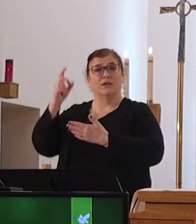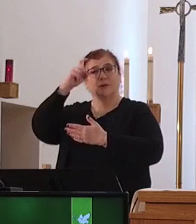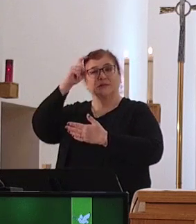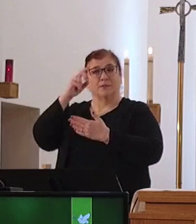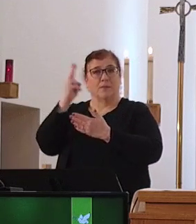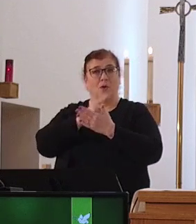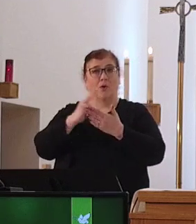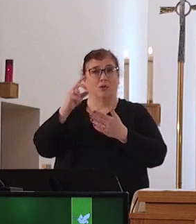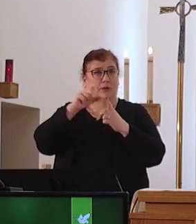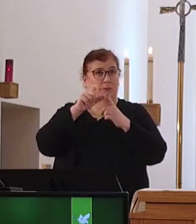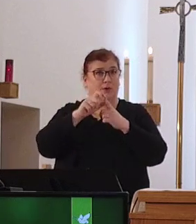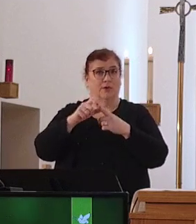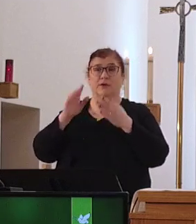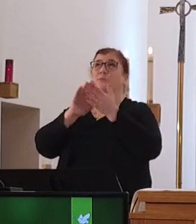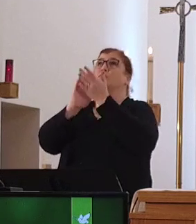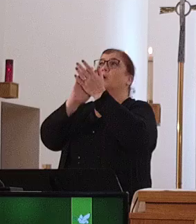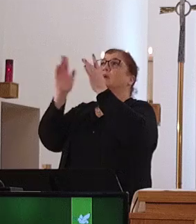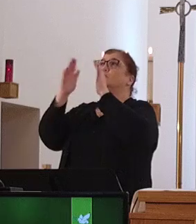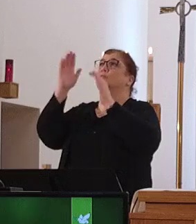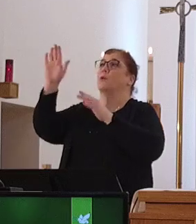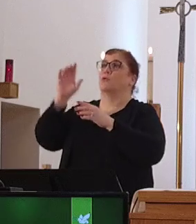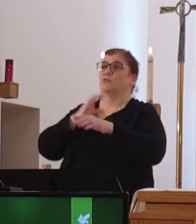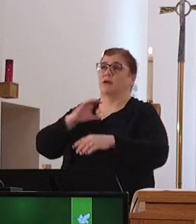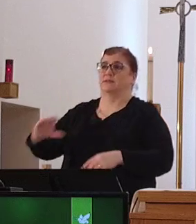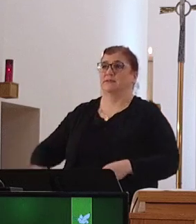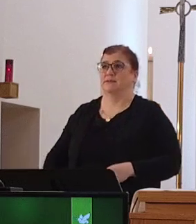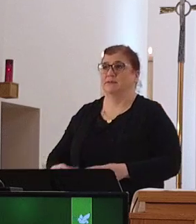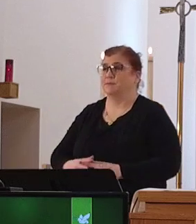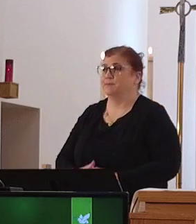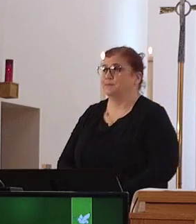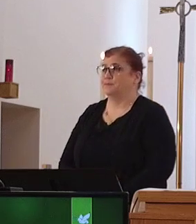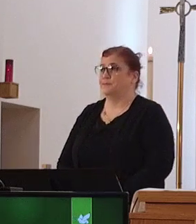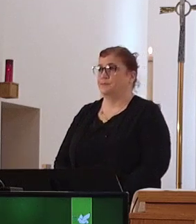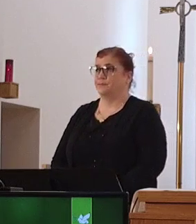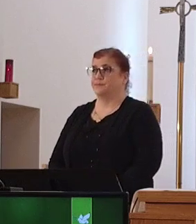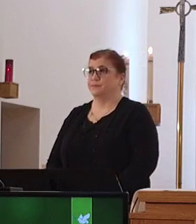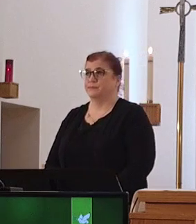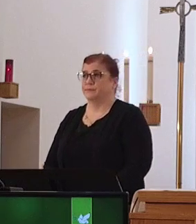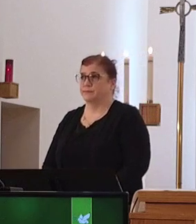holy word, praise to you, O Christ.